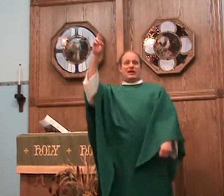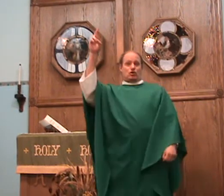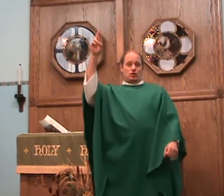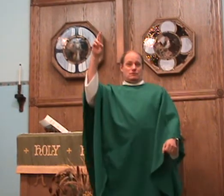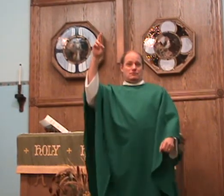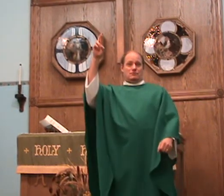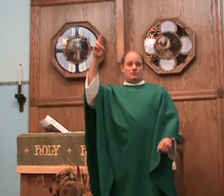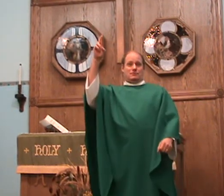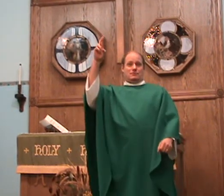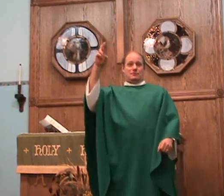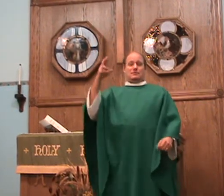Peter.